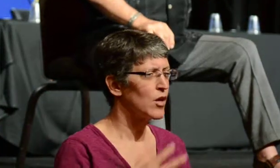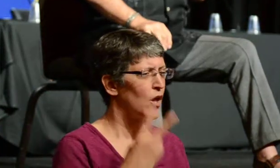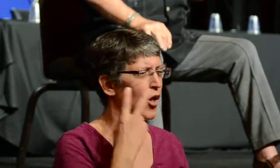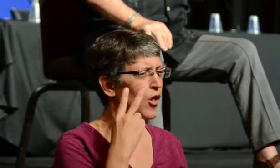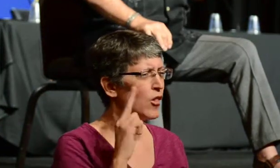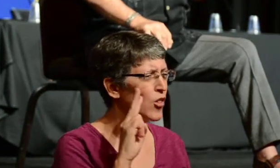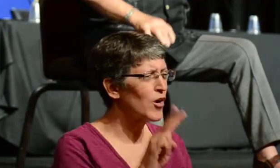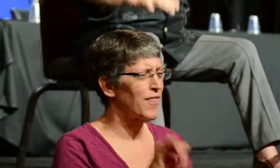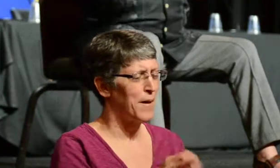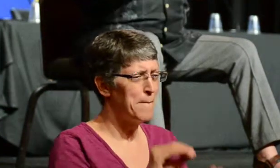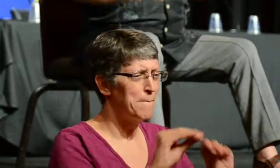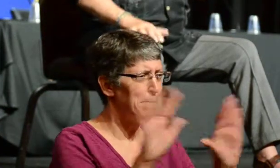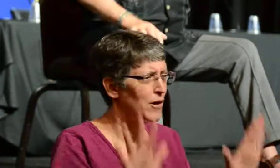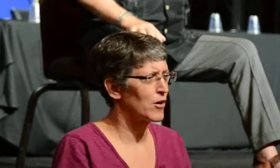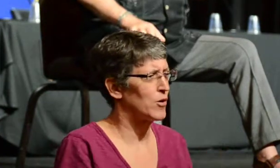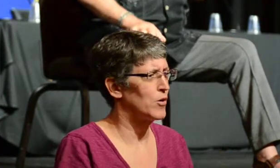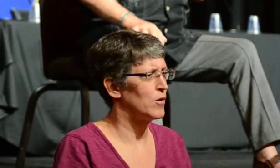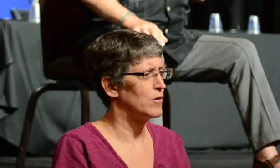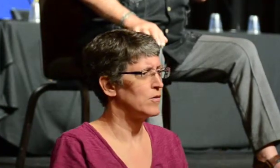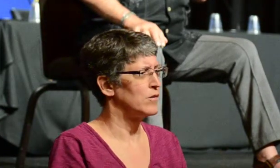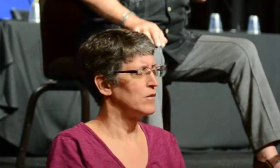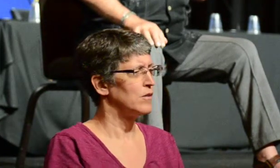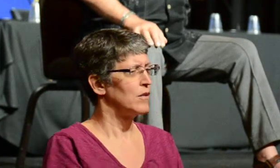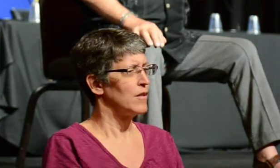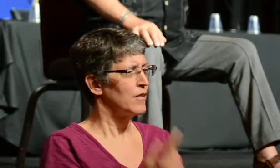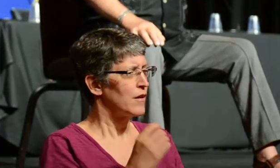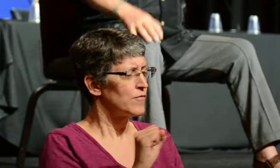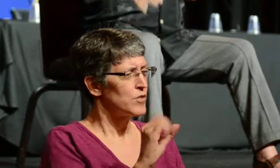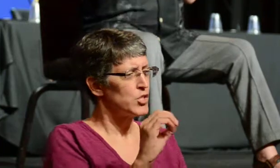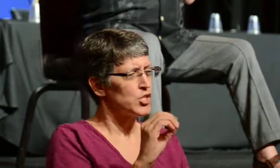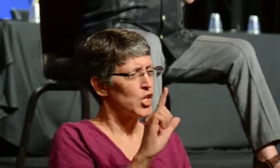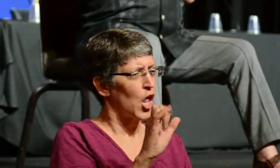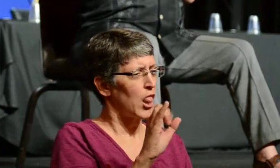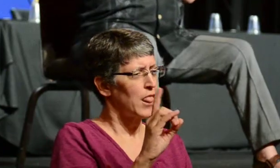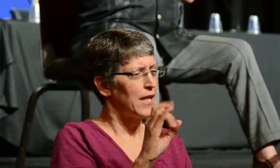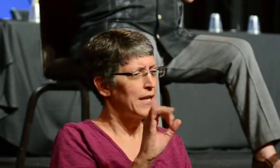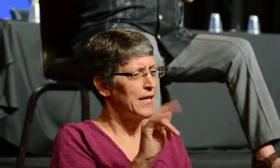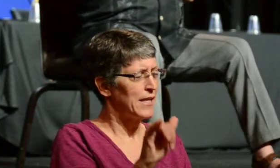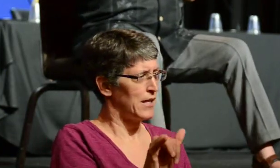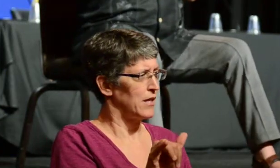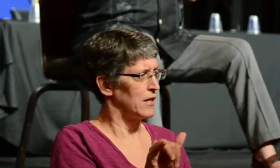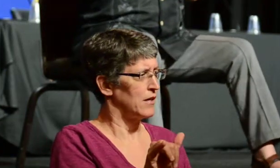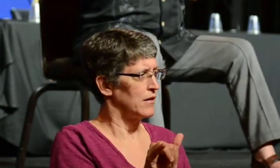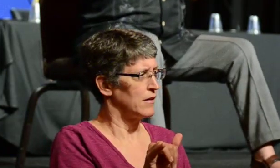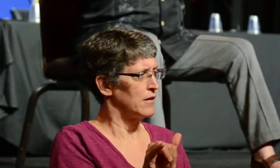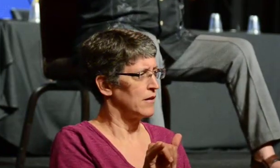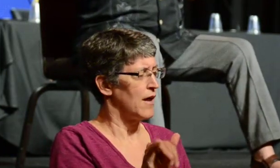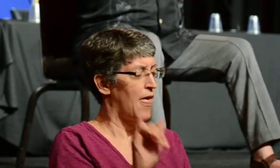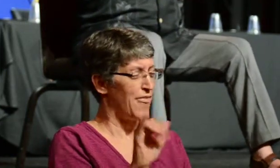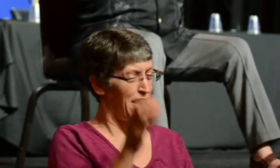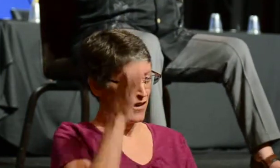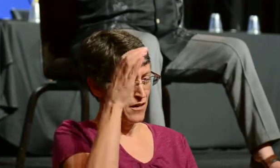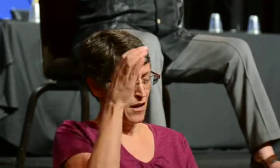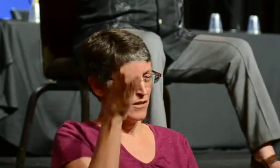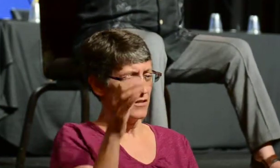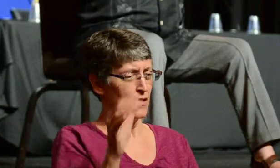miracle of salinity. this concept is